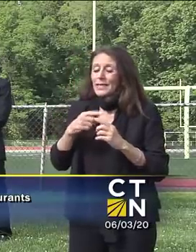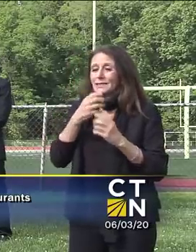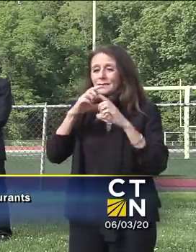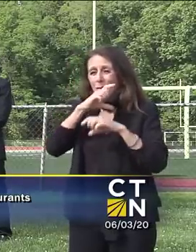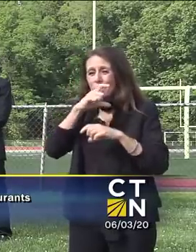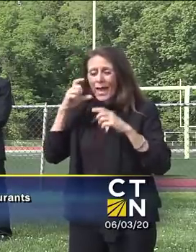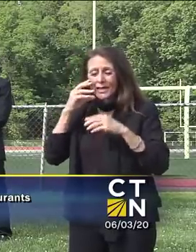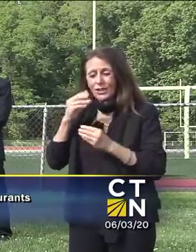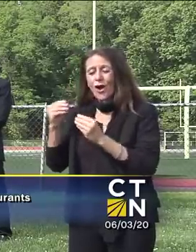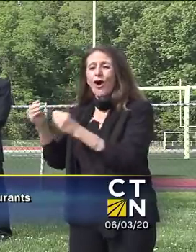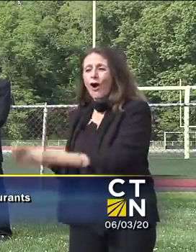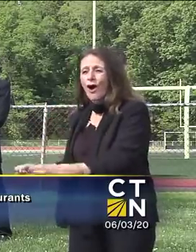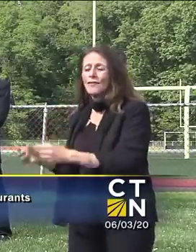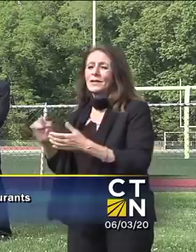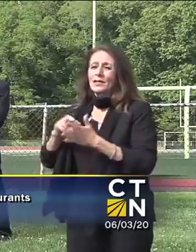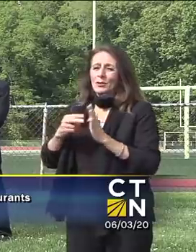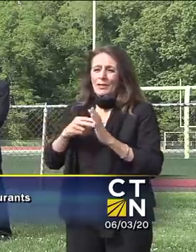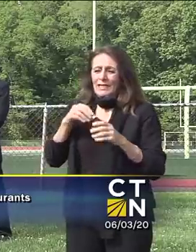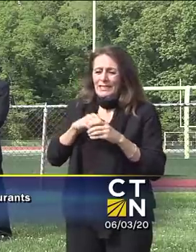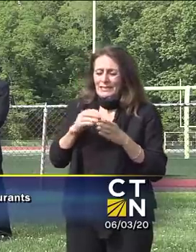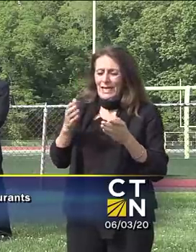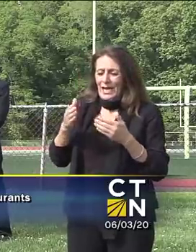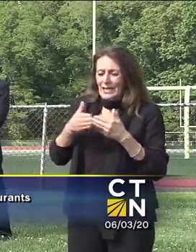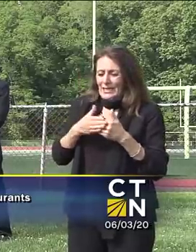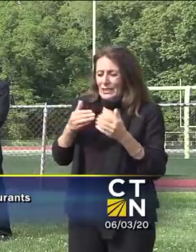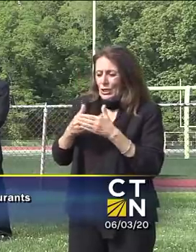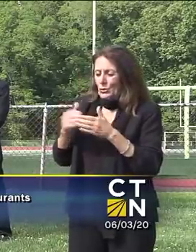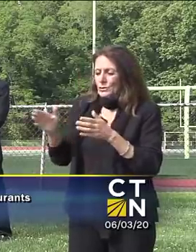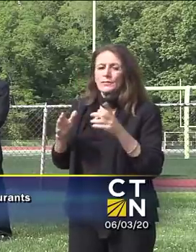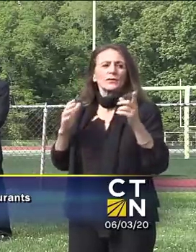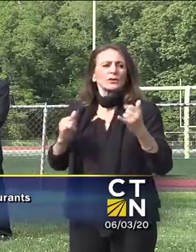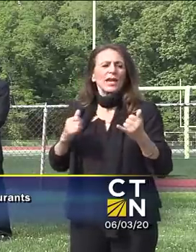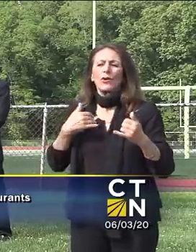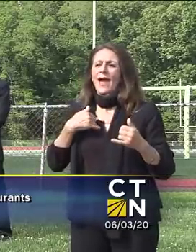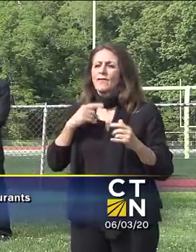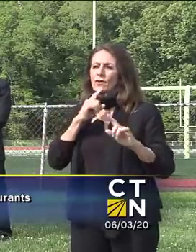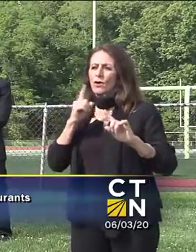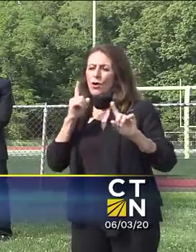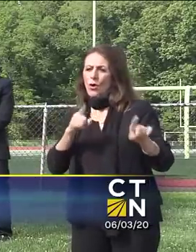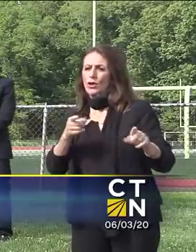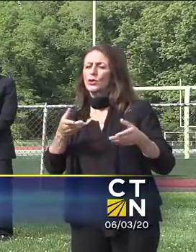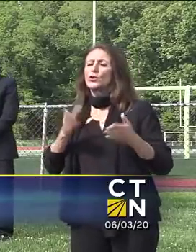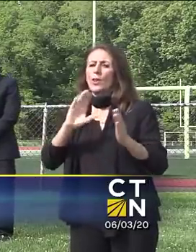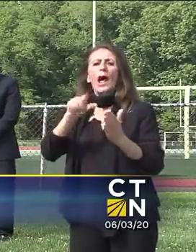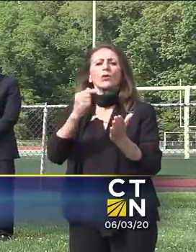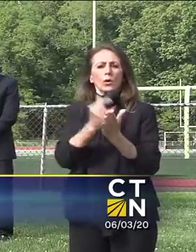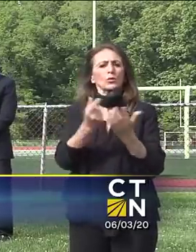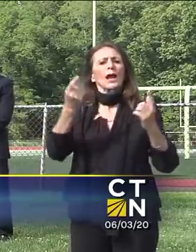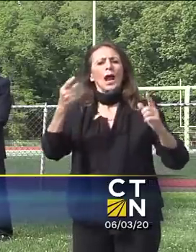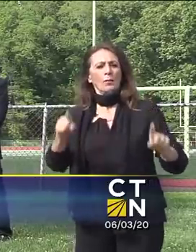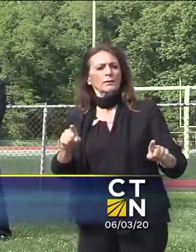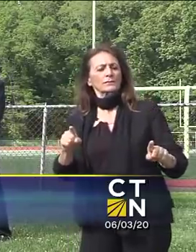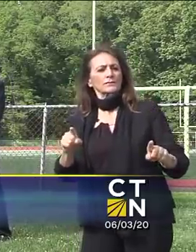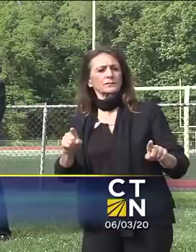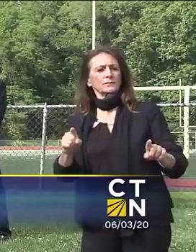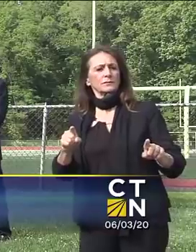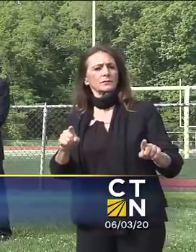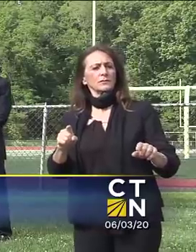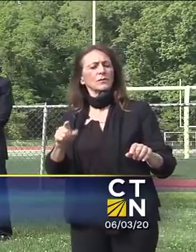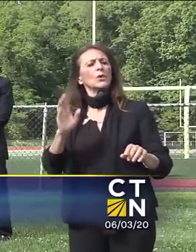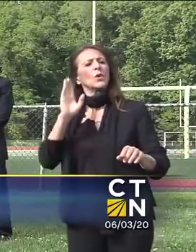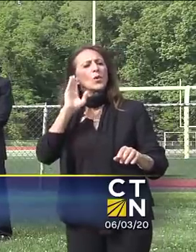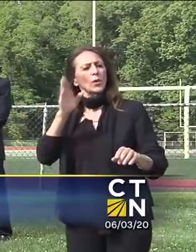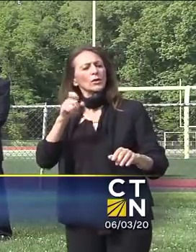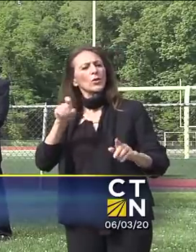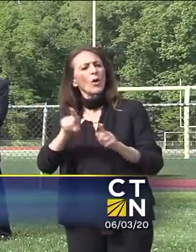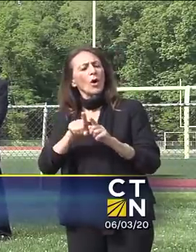want to be cautious there. Governor, there's an executive order today to allow for graduations. Is there going to be an